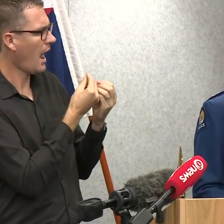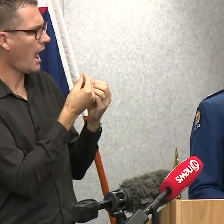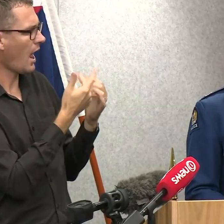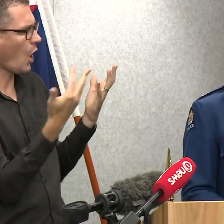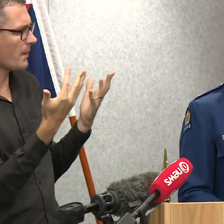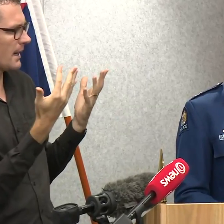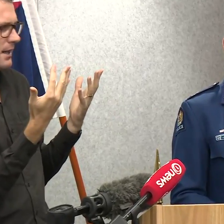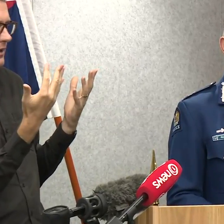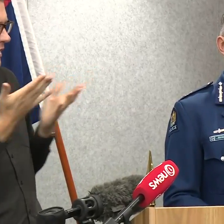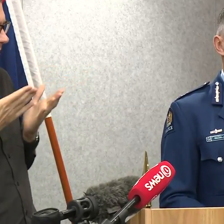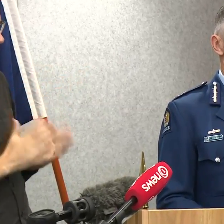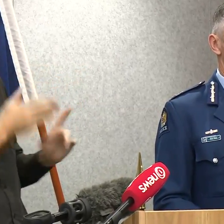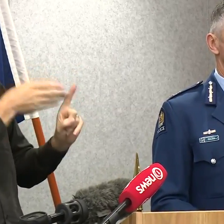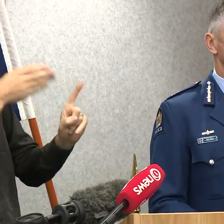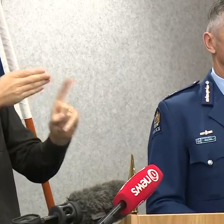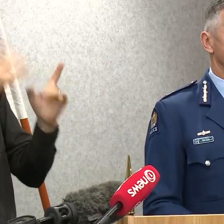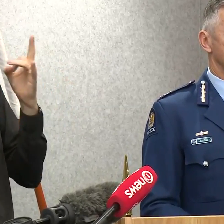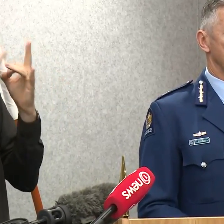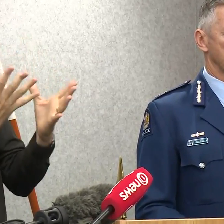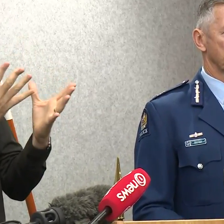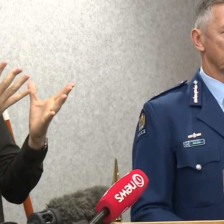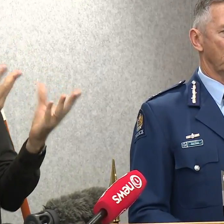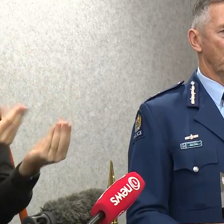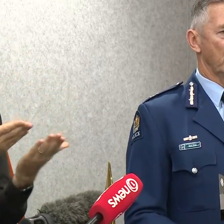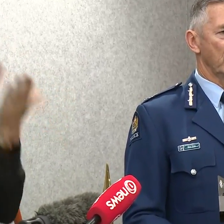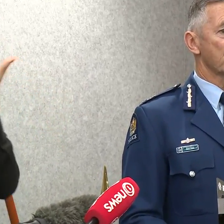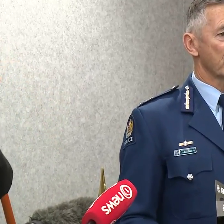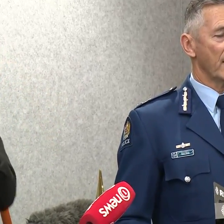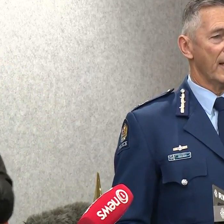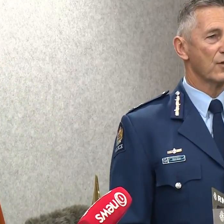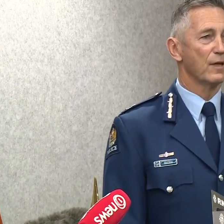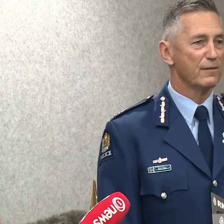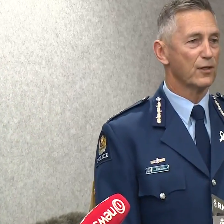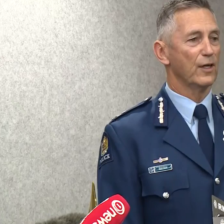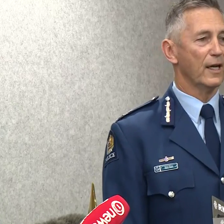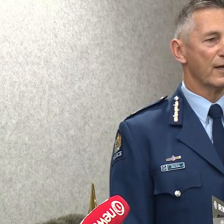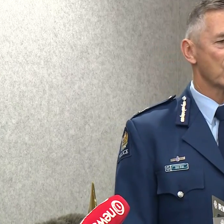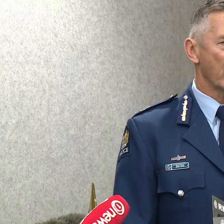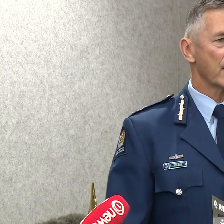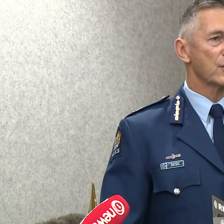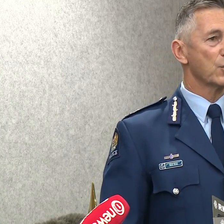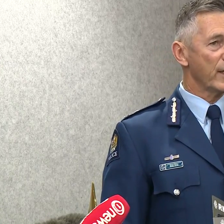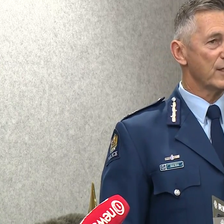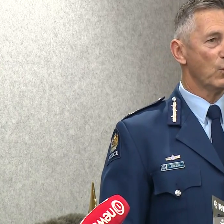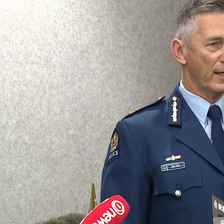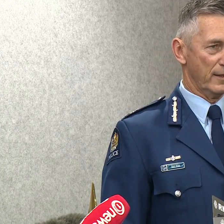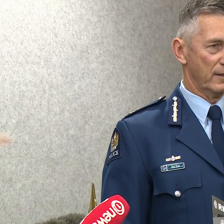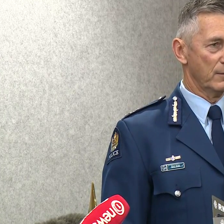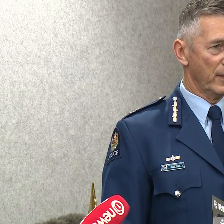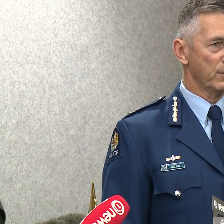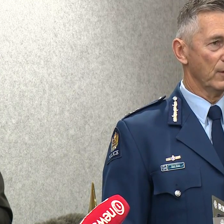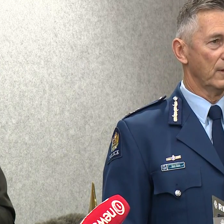release again as of 11:30 last night? Yes, as of 11:30 last night,